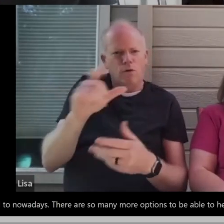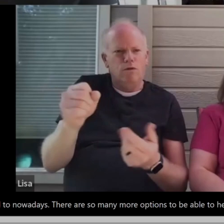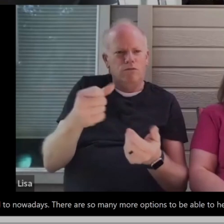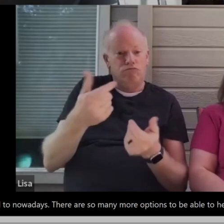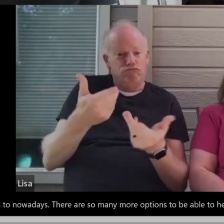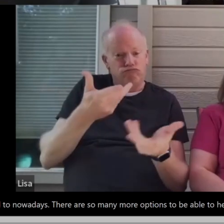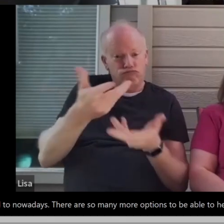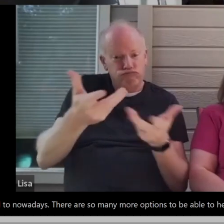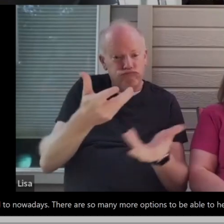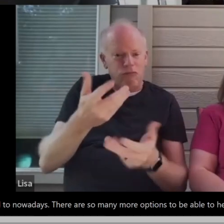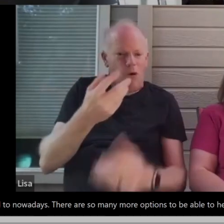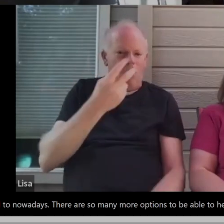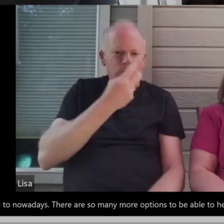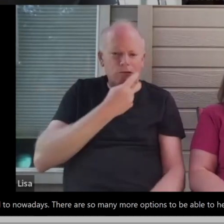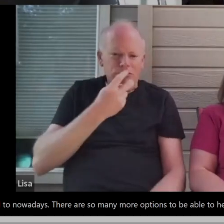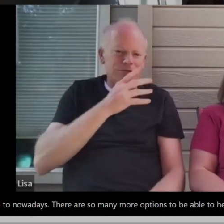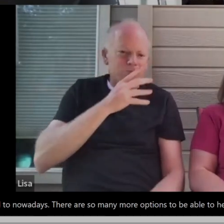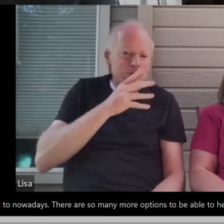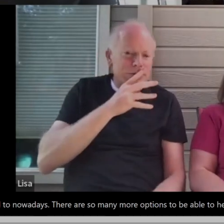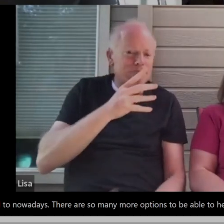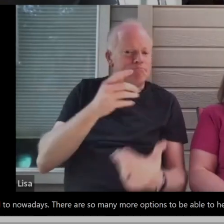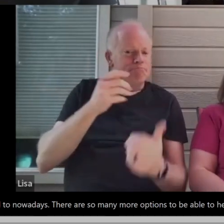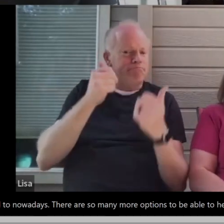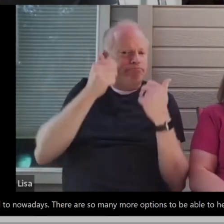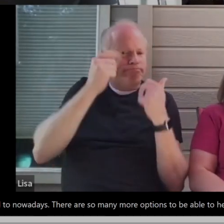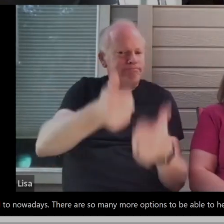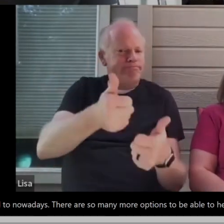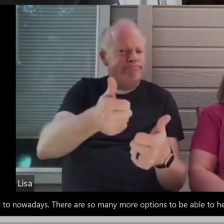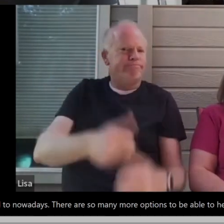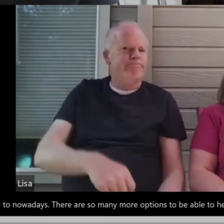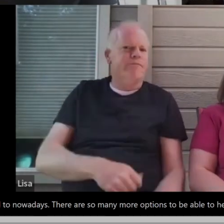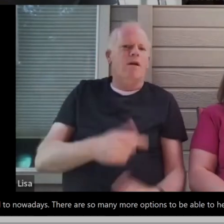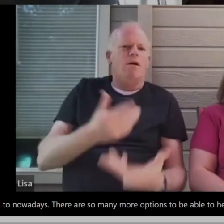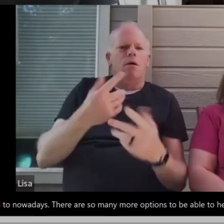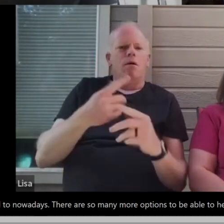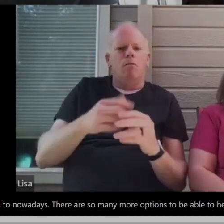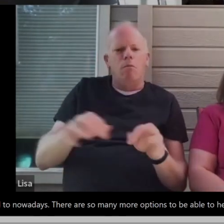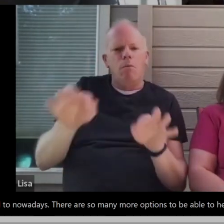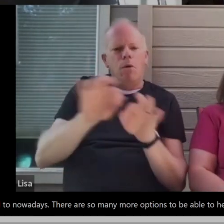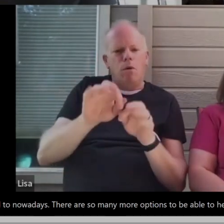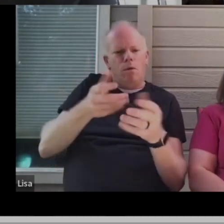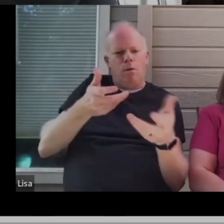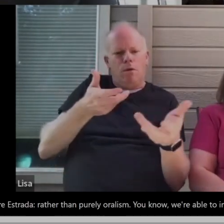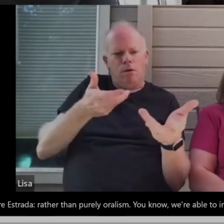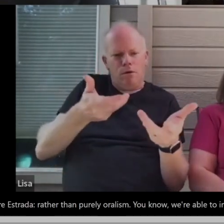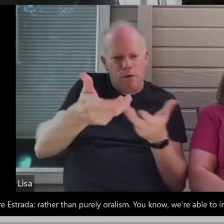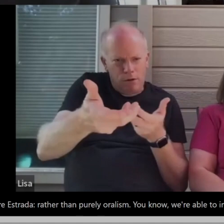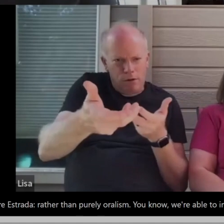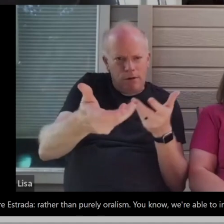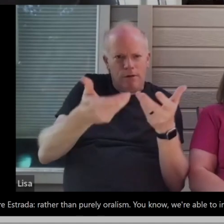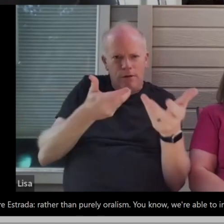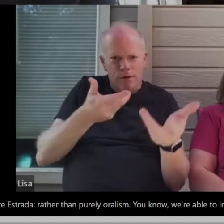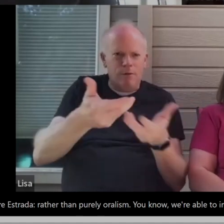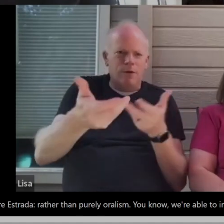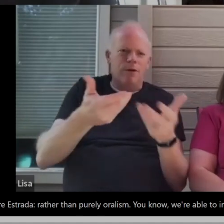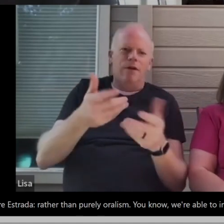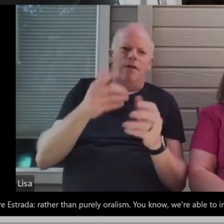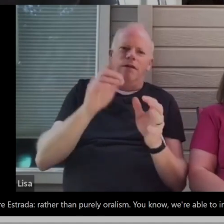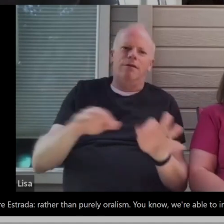and provide ASL and communication for deaf children rather than purely oralism. We're